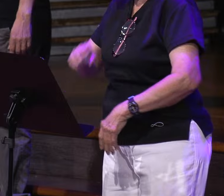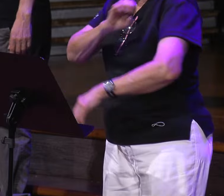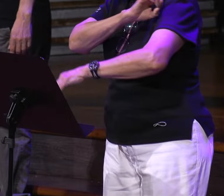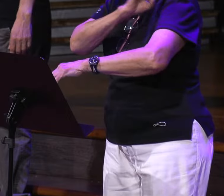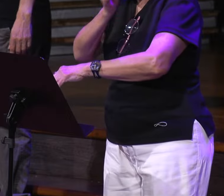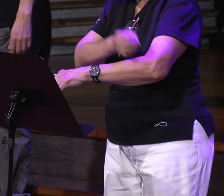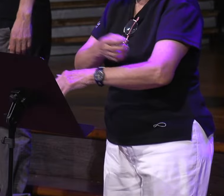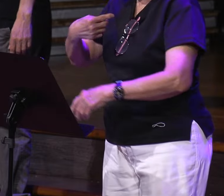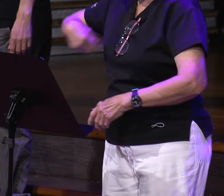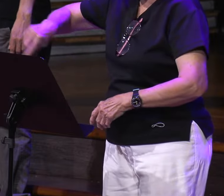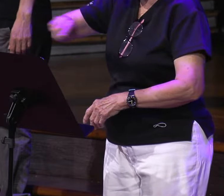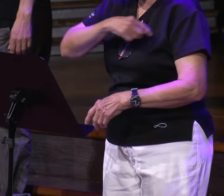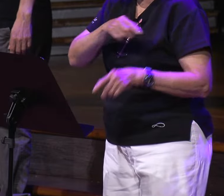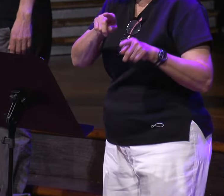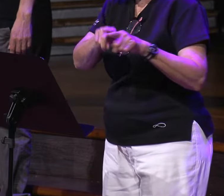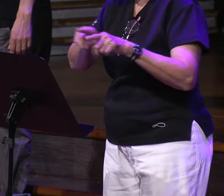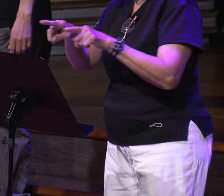In this Deaf Awareness Week,